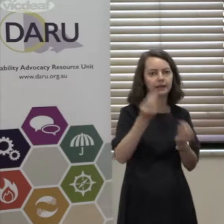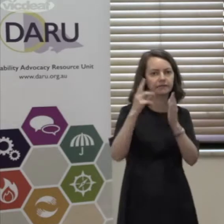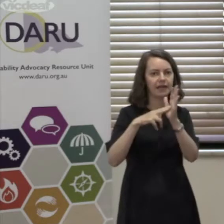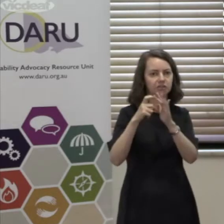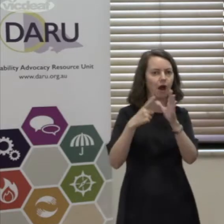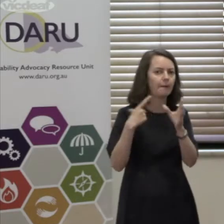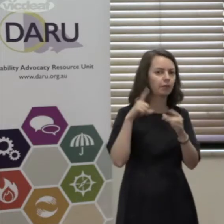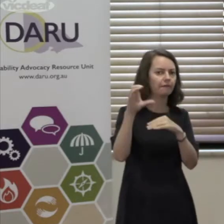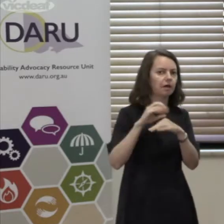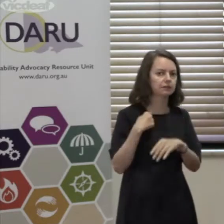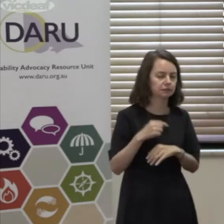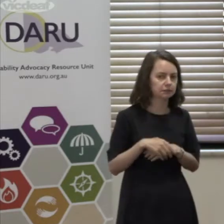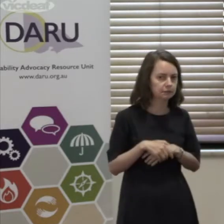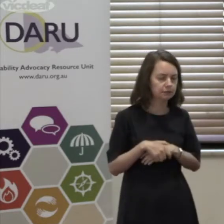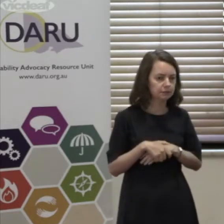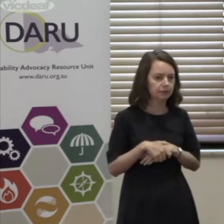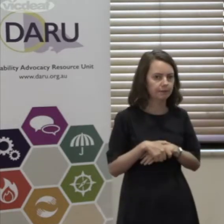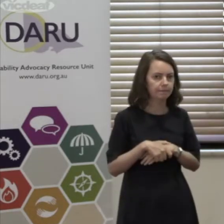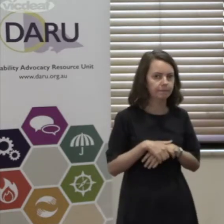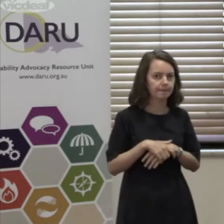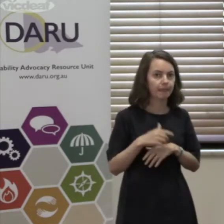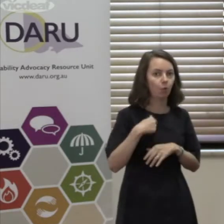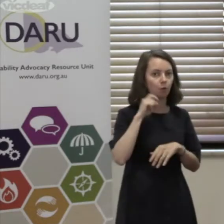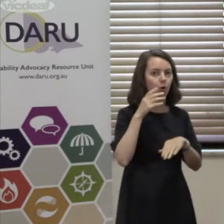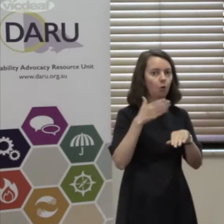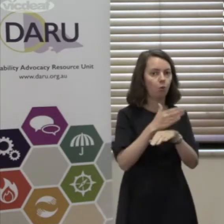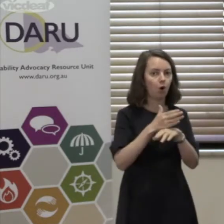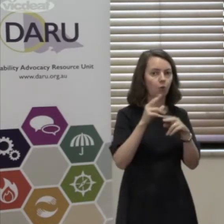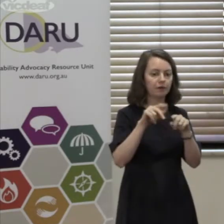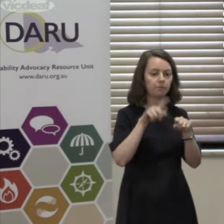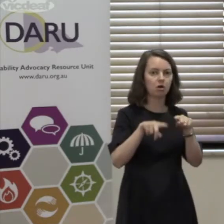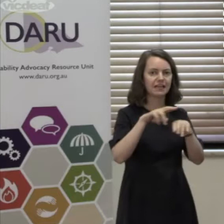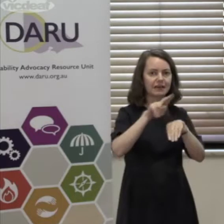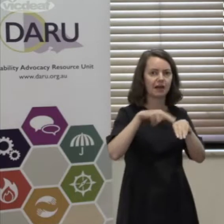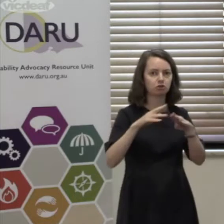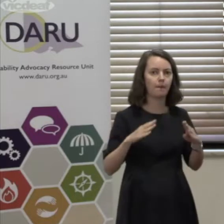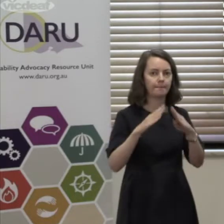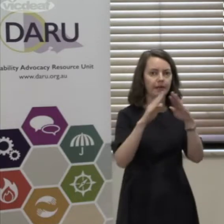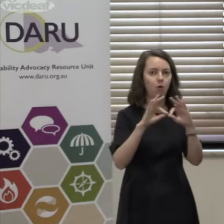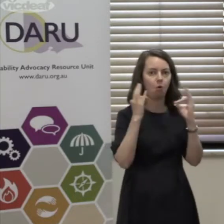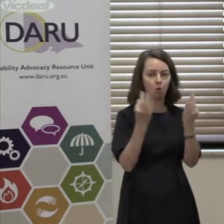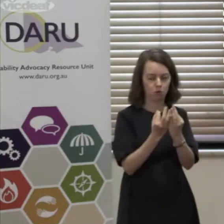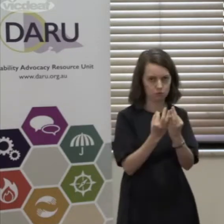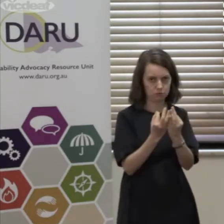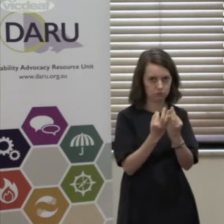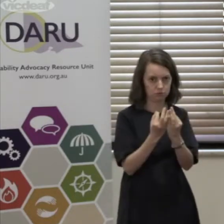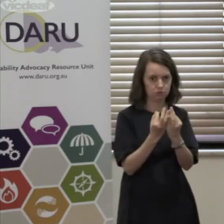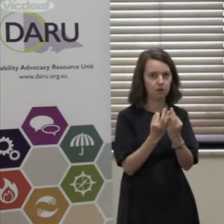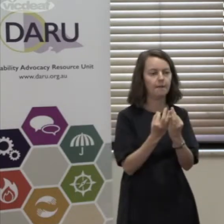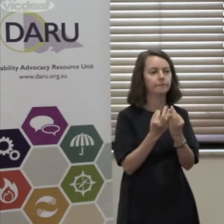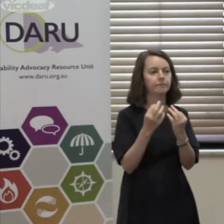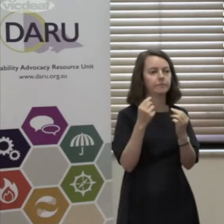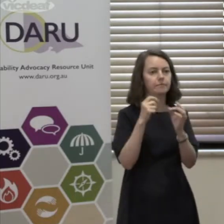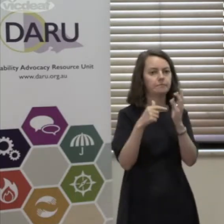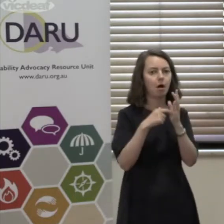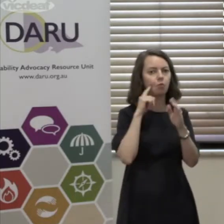The biggest part of that project will be with the big national peak organisations, but there will be some other work that we'll do